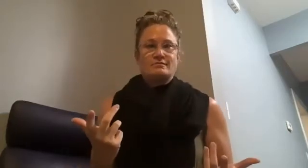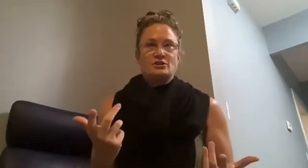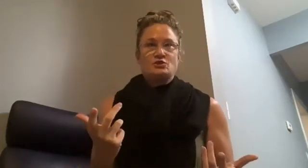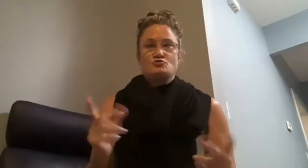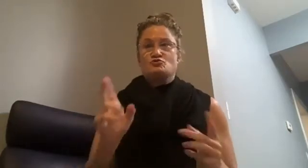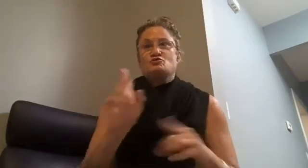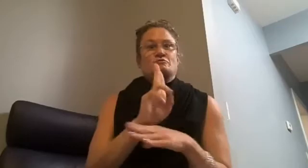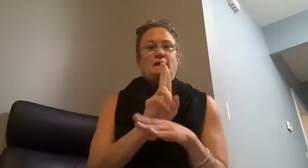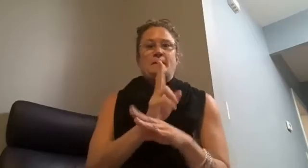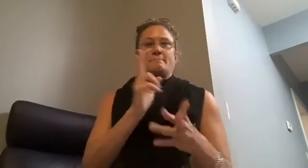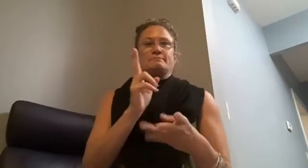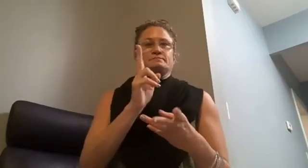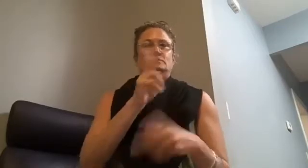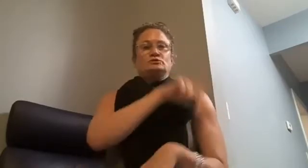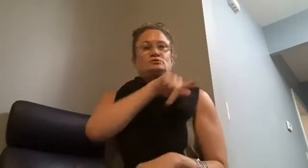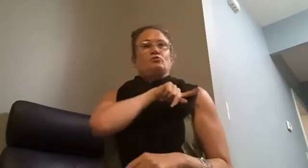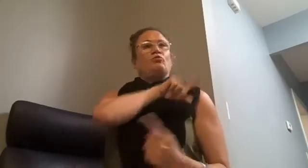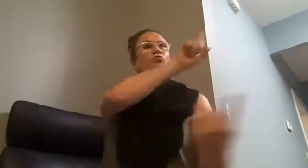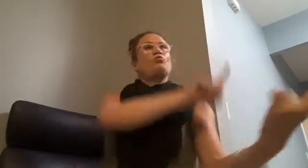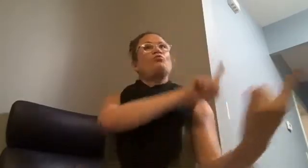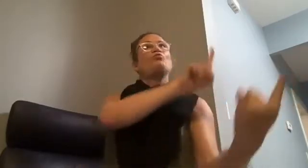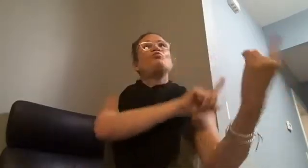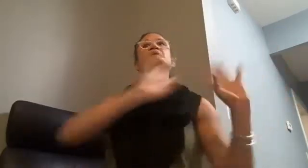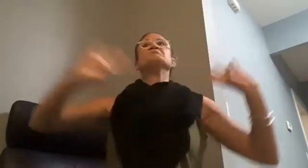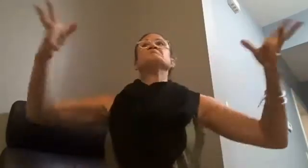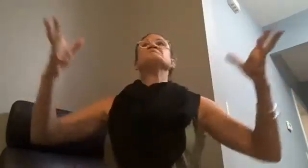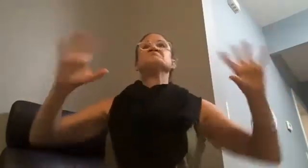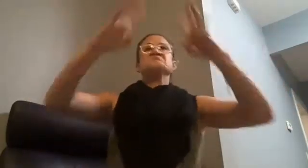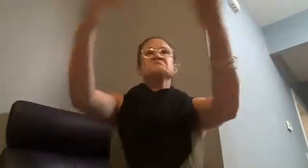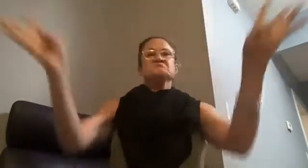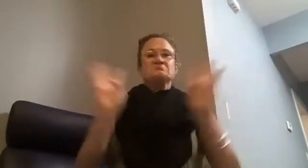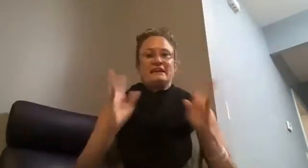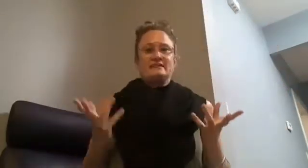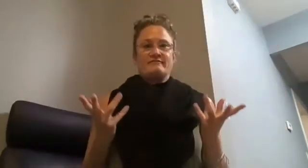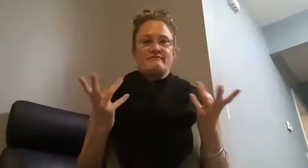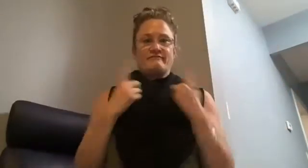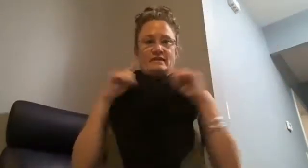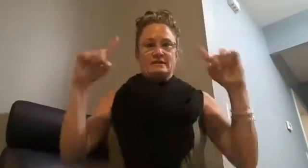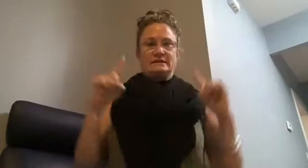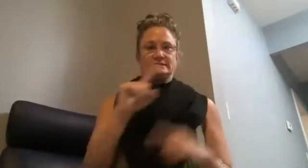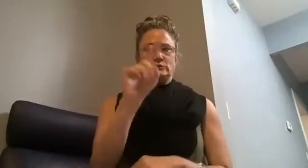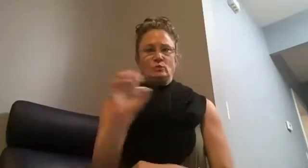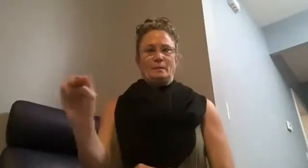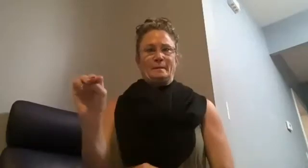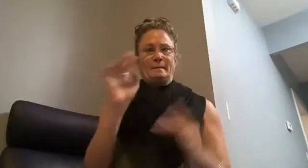meetings, just suddenly appeared online like en masse. And it's been really cool to see, because for